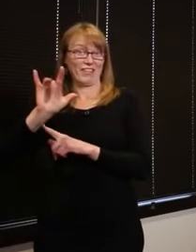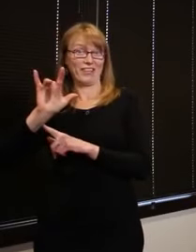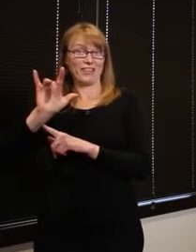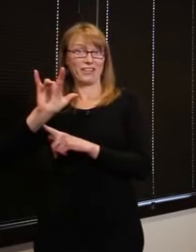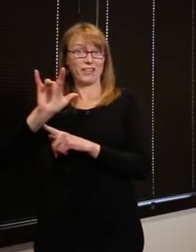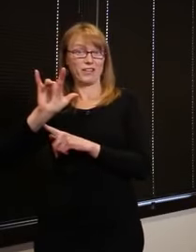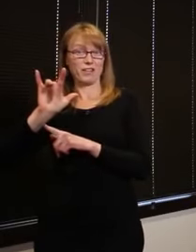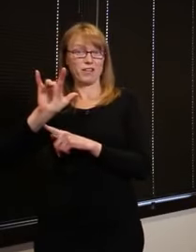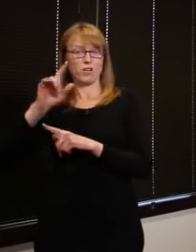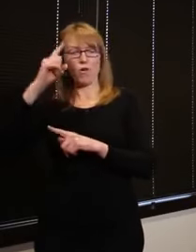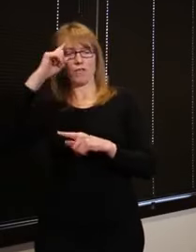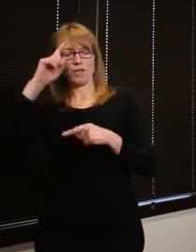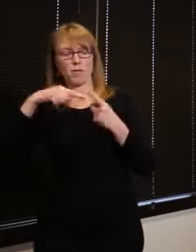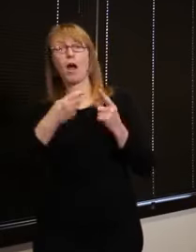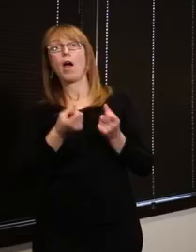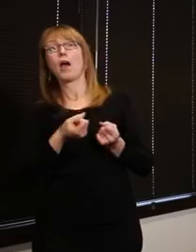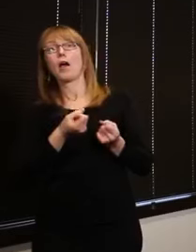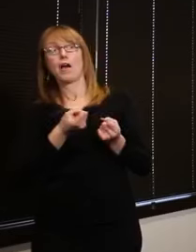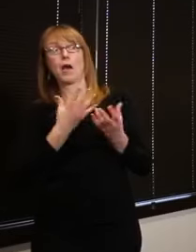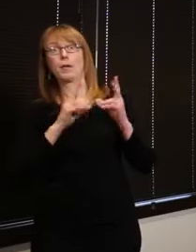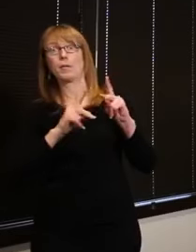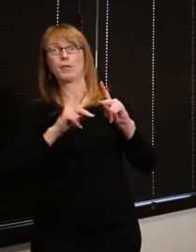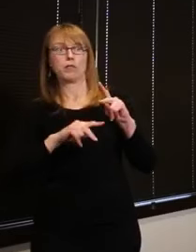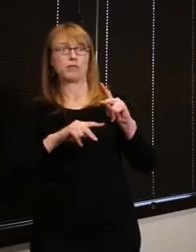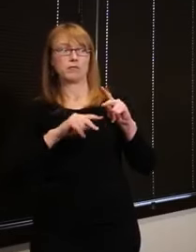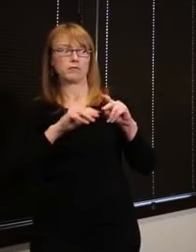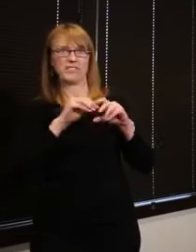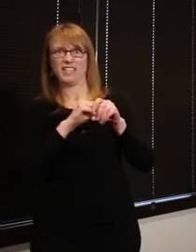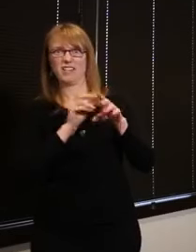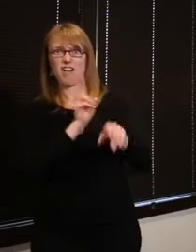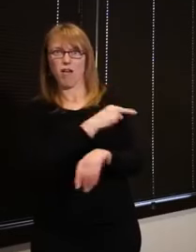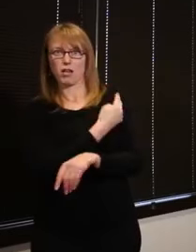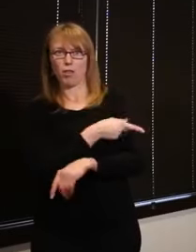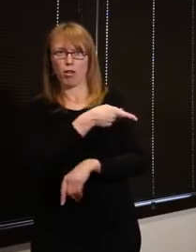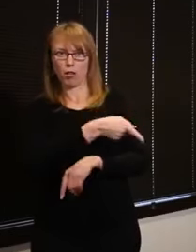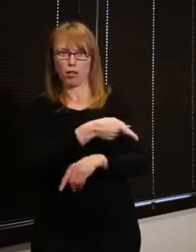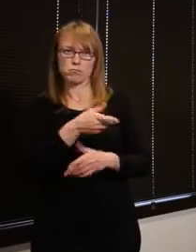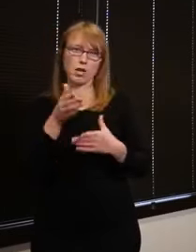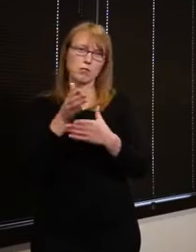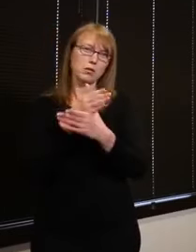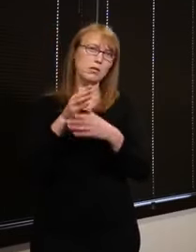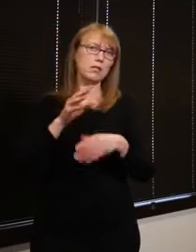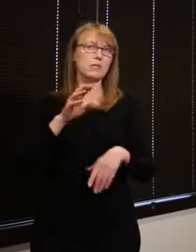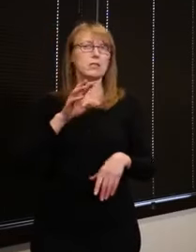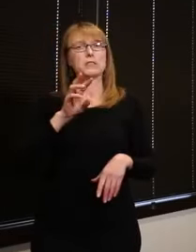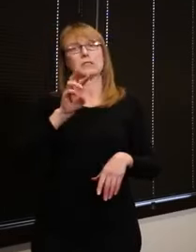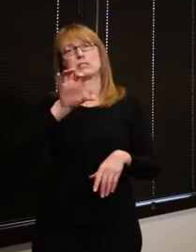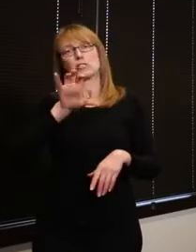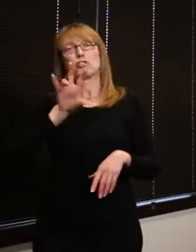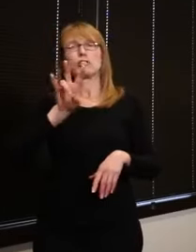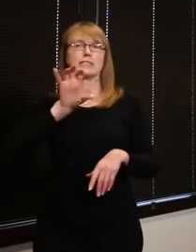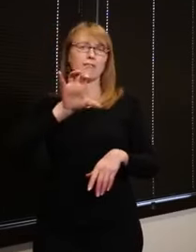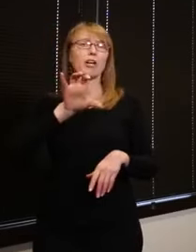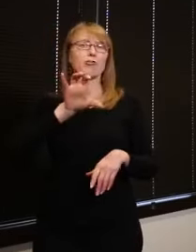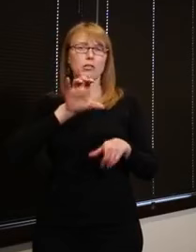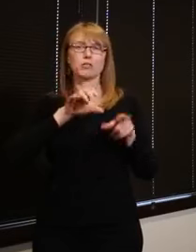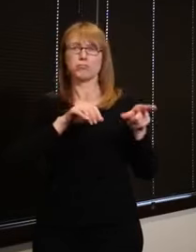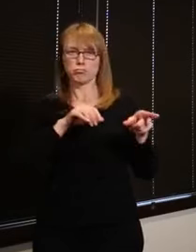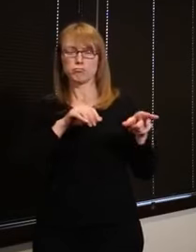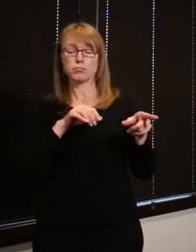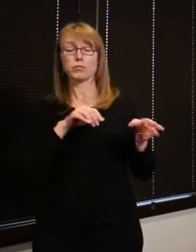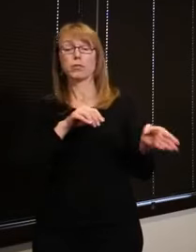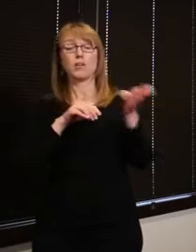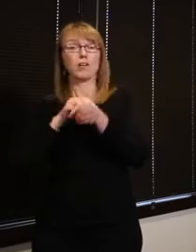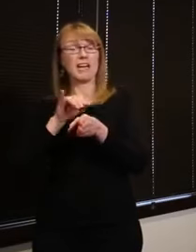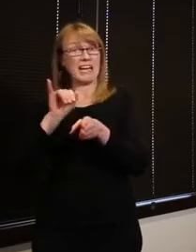hospitalizations. And that number will be anywhere between 600 and 700. For our ICU status, it's a little bit of a different range. We think